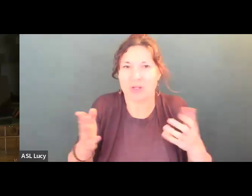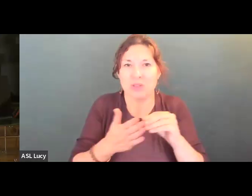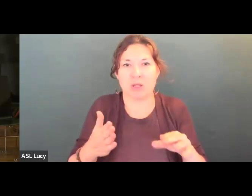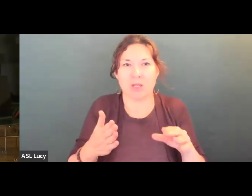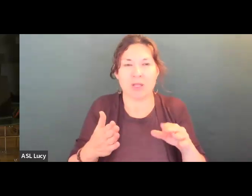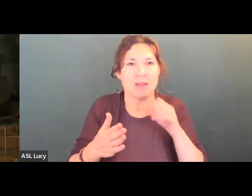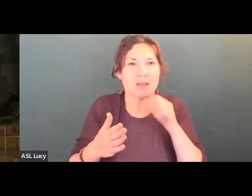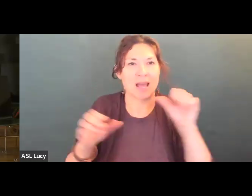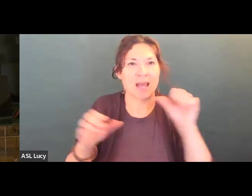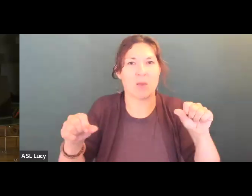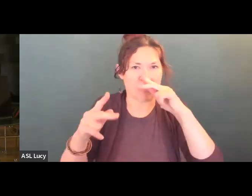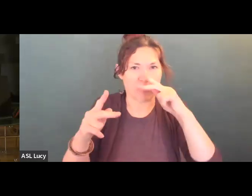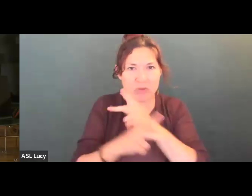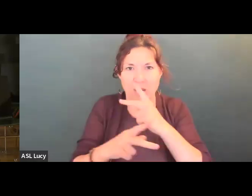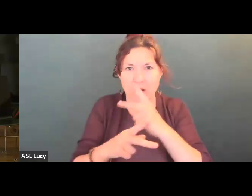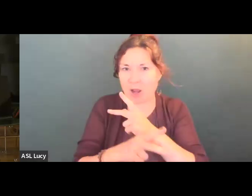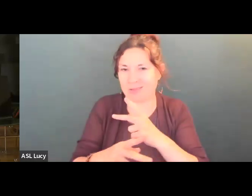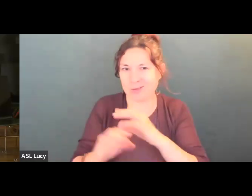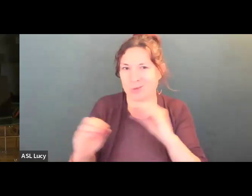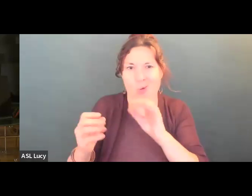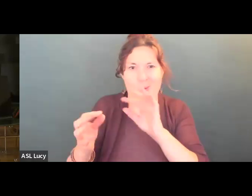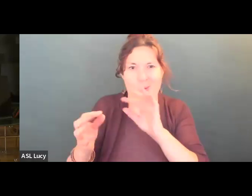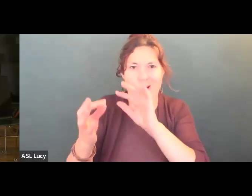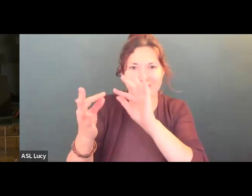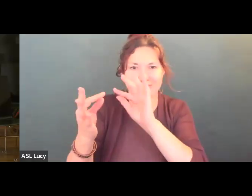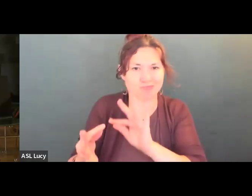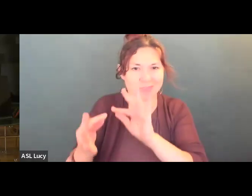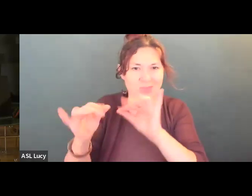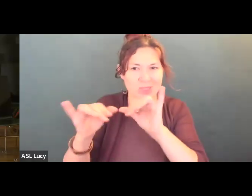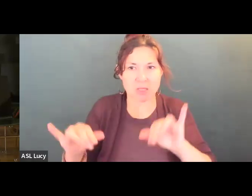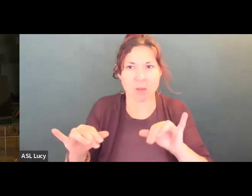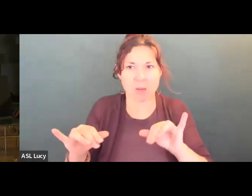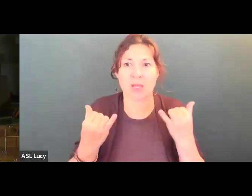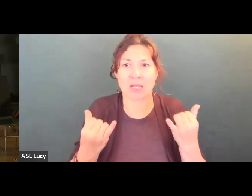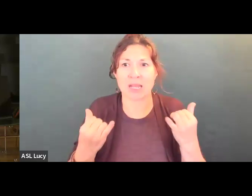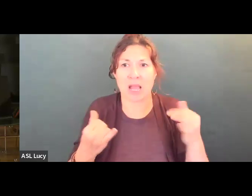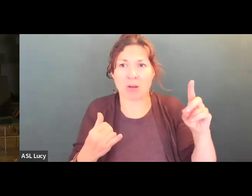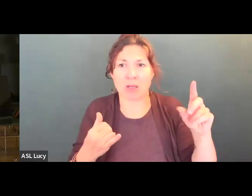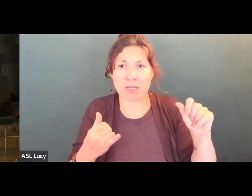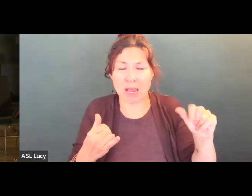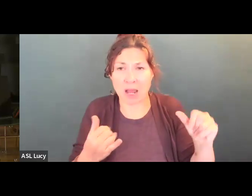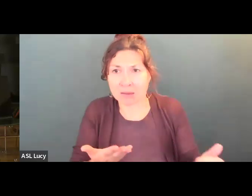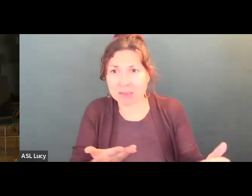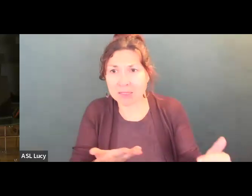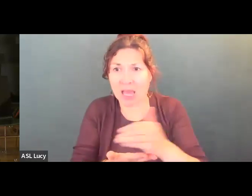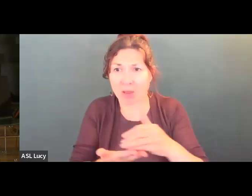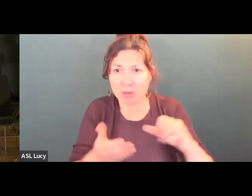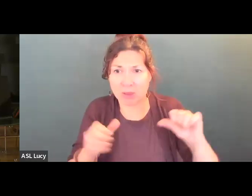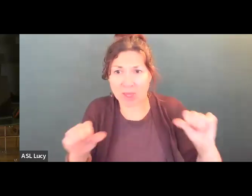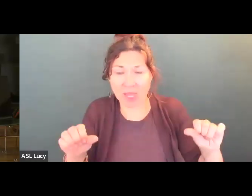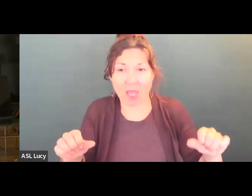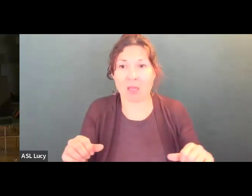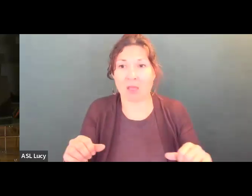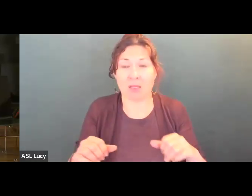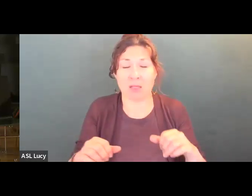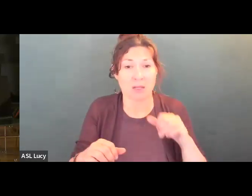level of comprehensive accuracy. And so this will allow us to gather that data. It doesn't help us immediately, but when we look to, how